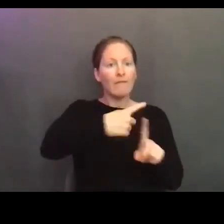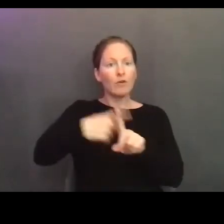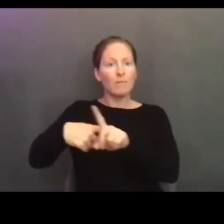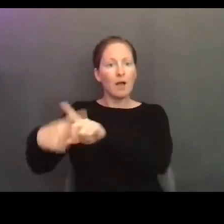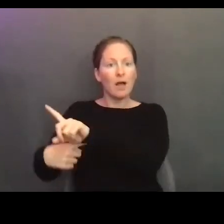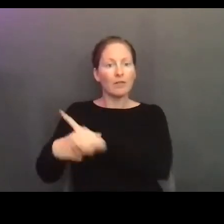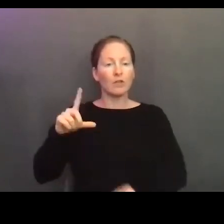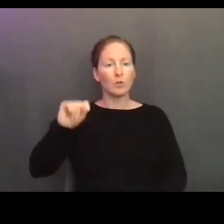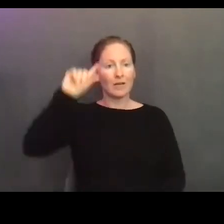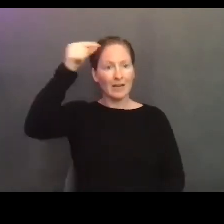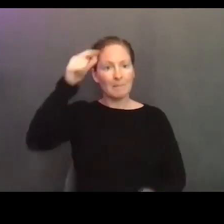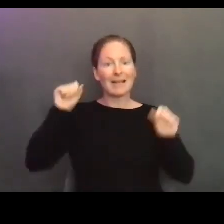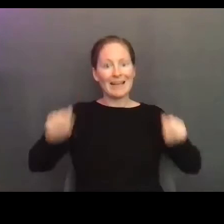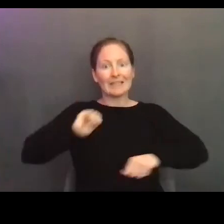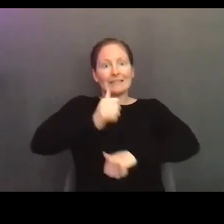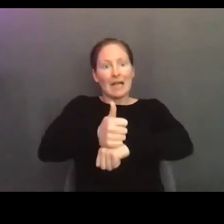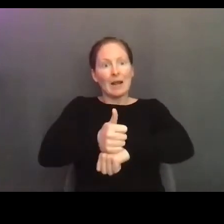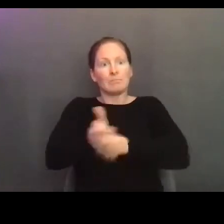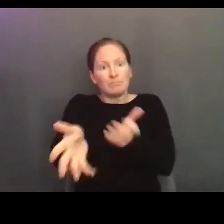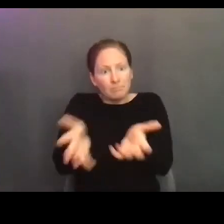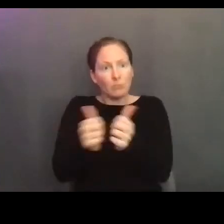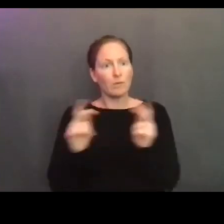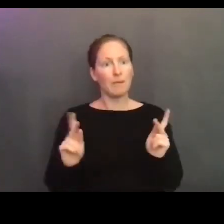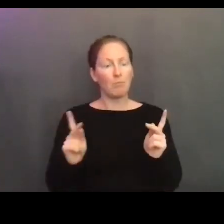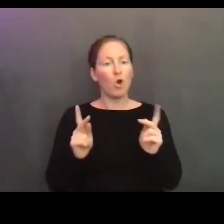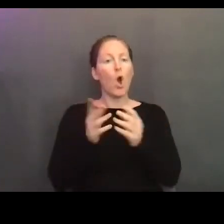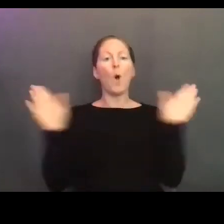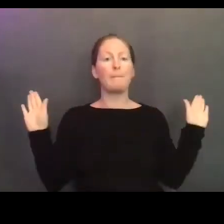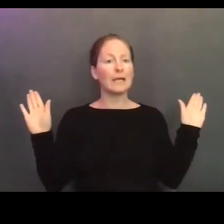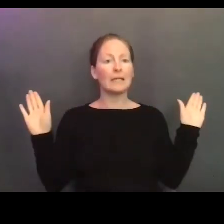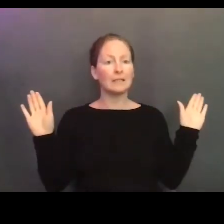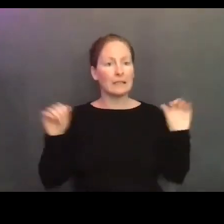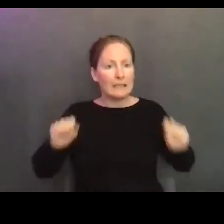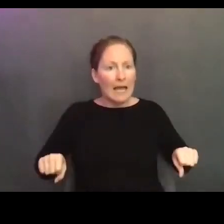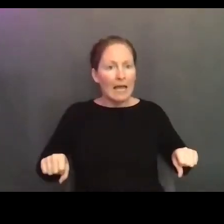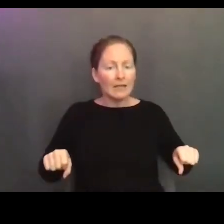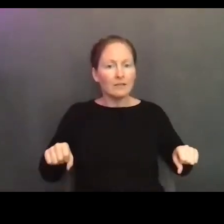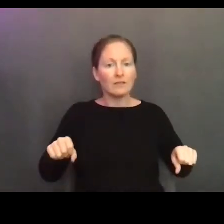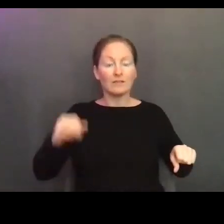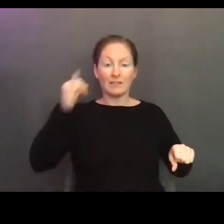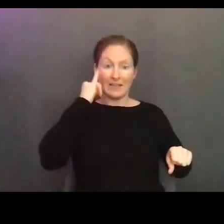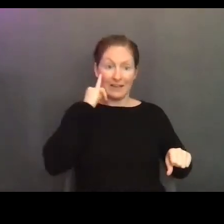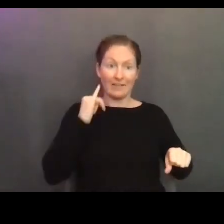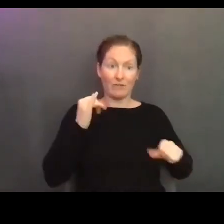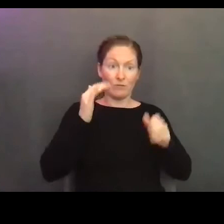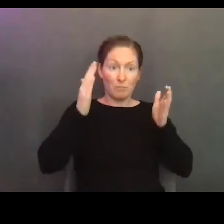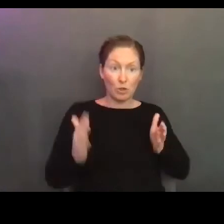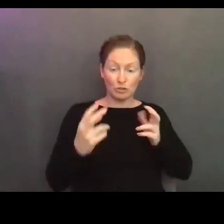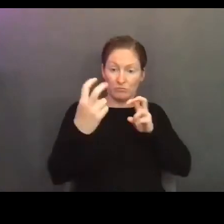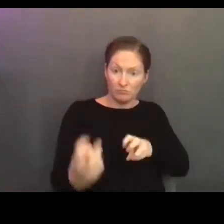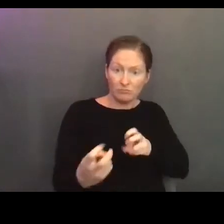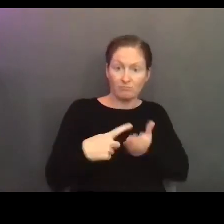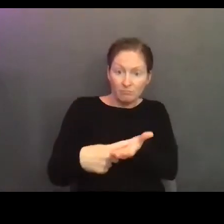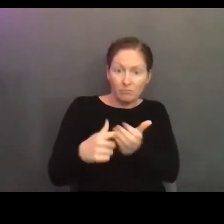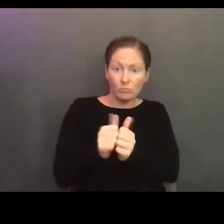down and have these open dialogues with folks. And it's an open forum, because I believe when you sit down in person and talk to the community, and